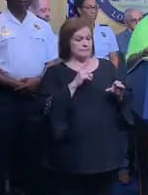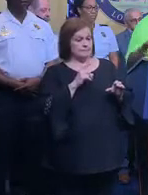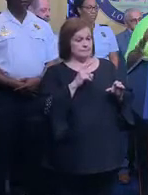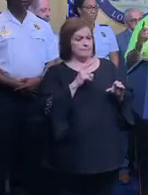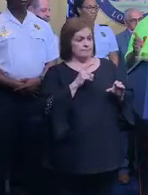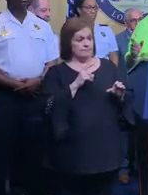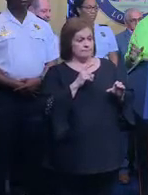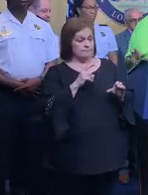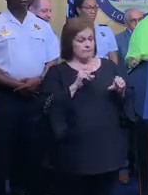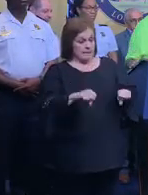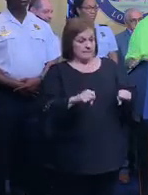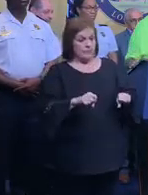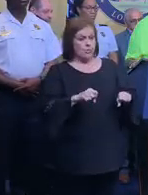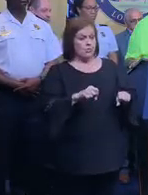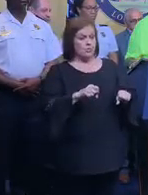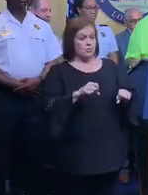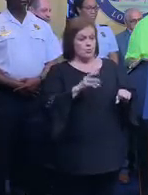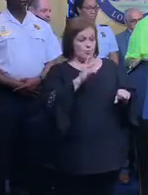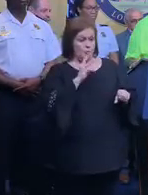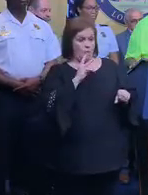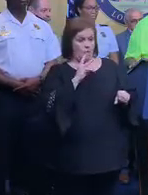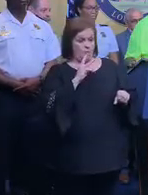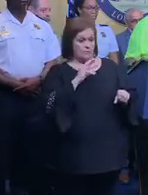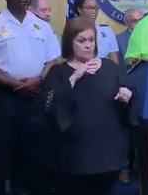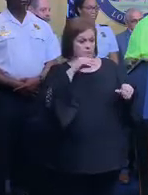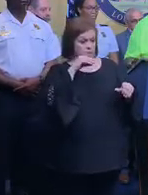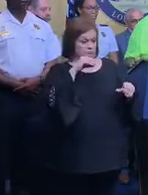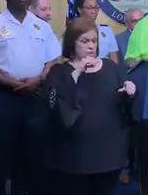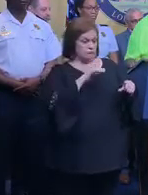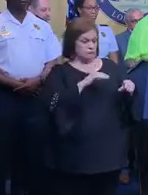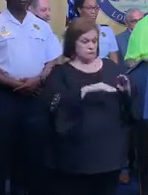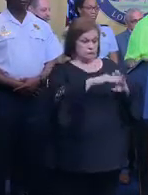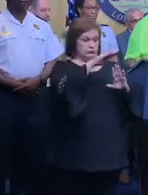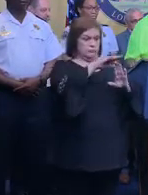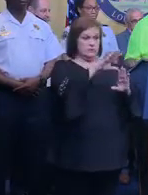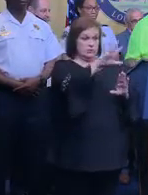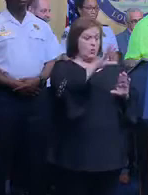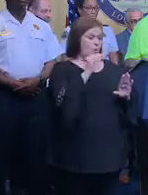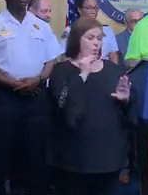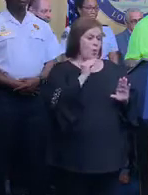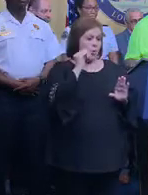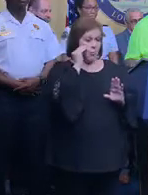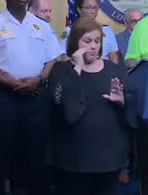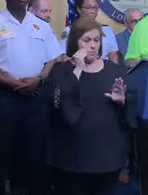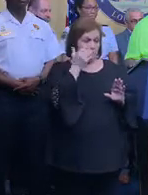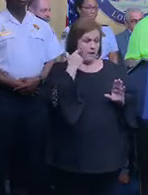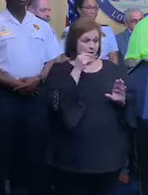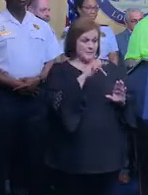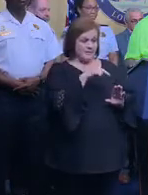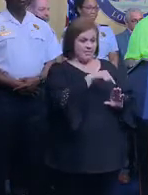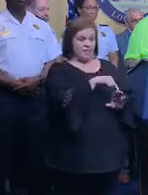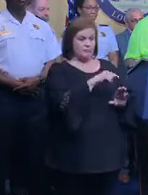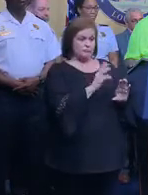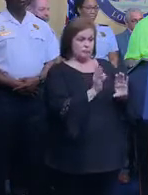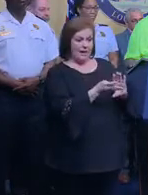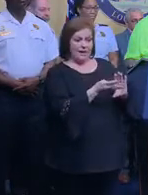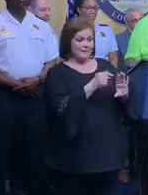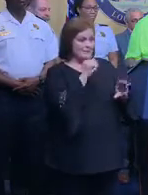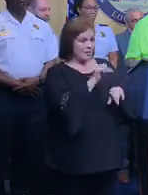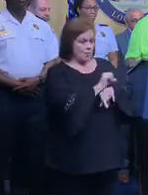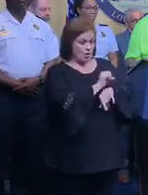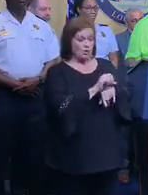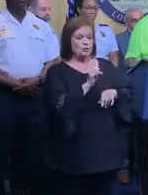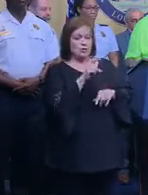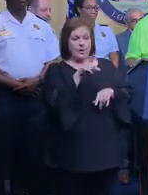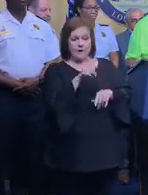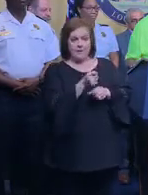probability, it will get into your house or your car. So whether or not you feel legally obligated or not, the practicality of it is that we really need to make